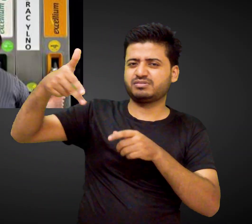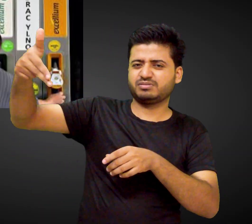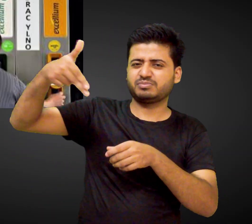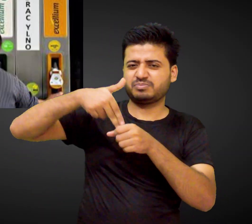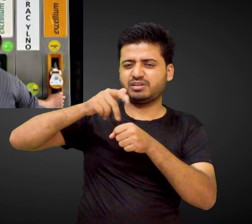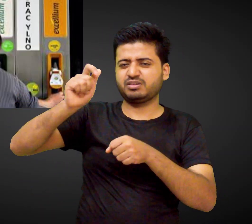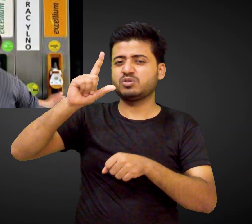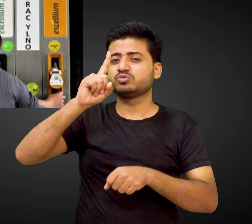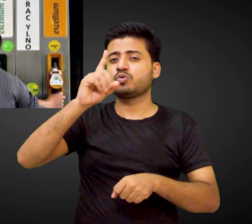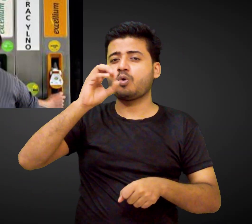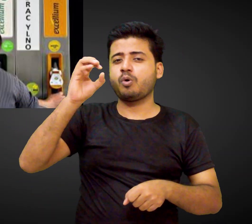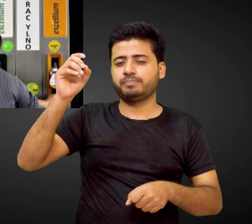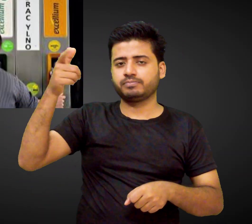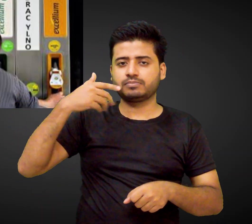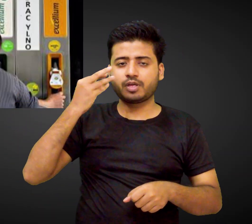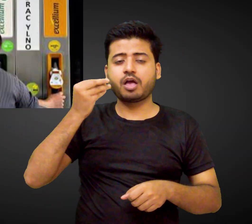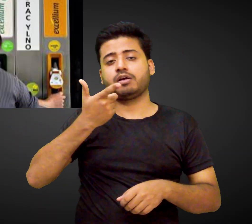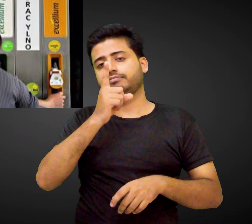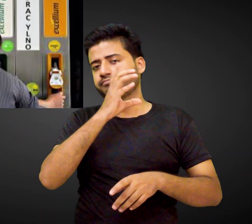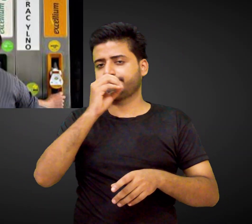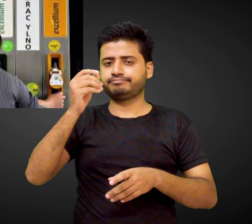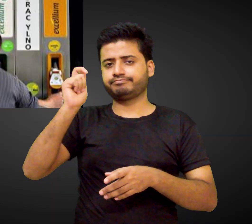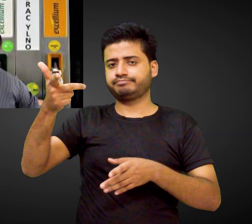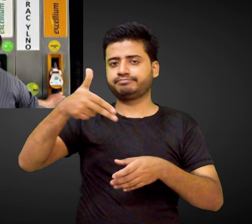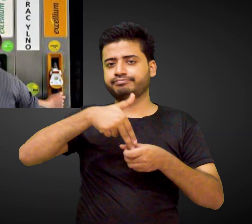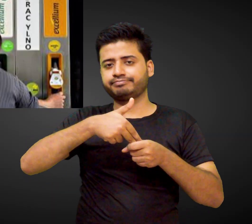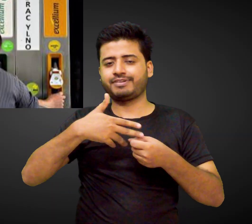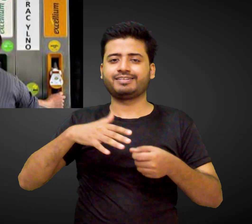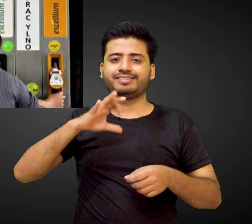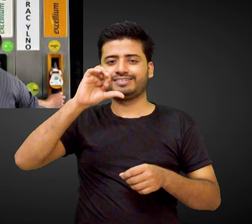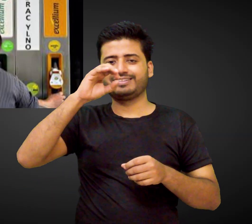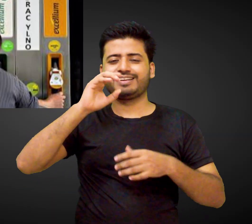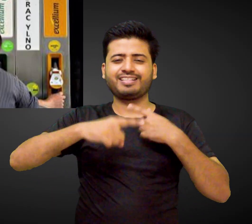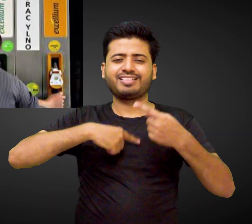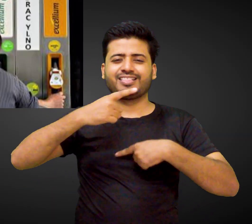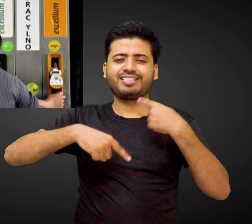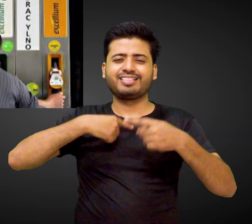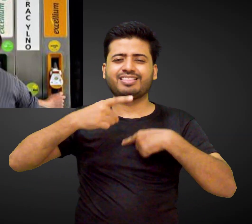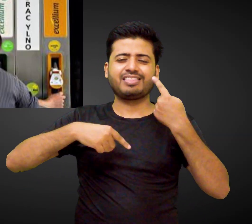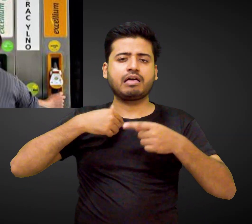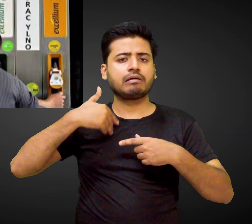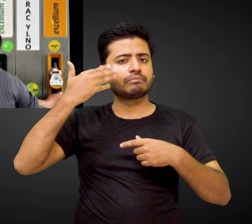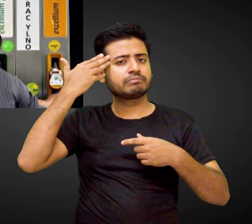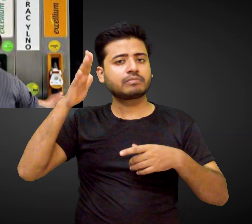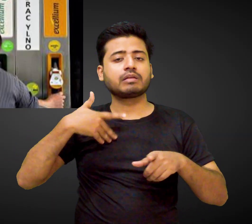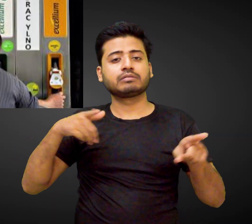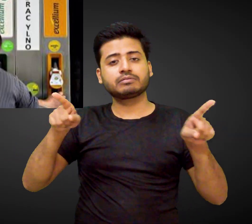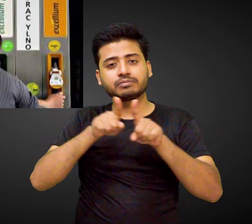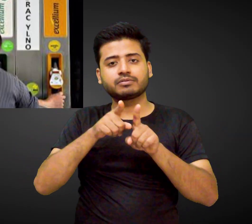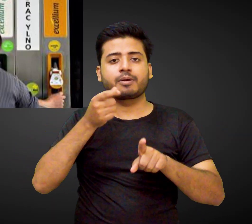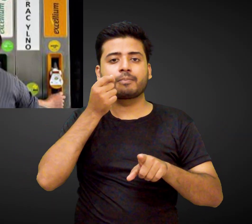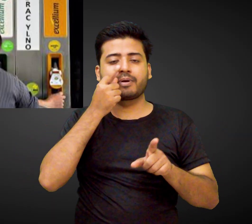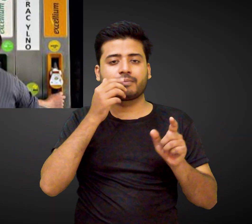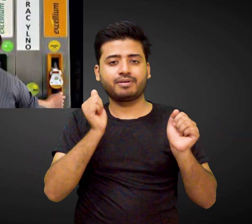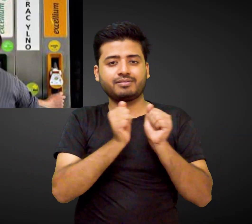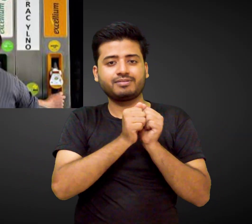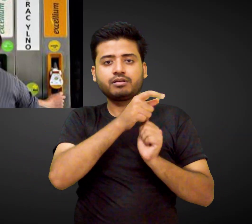apps like GasBuddy or check the prices on services like Google Maps to find the cheapest fuel stations in your area. Prices can